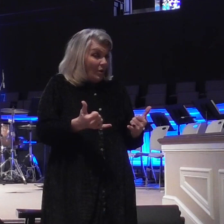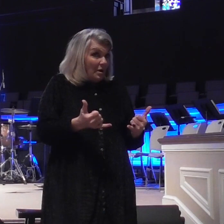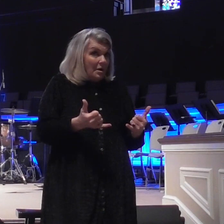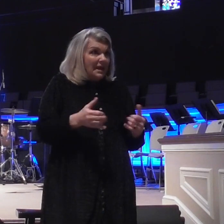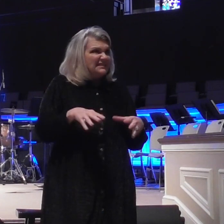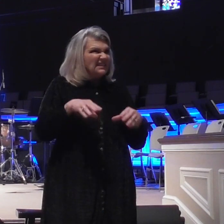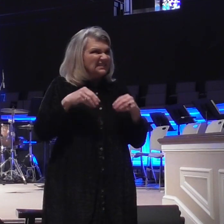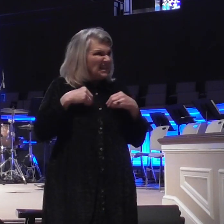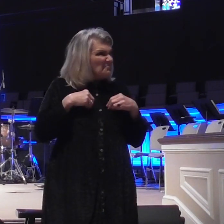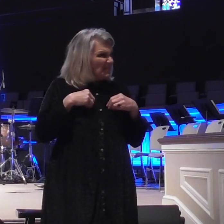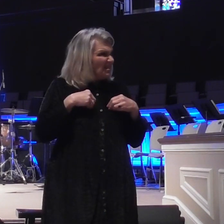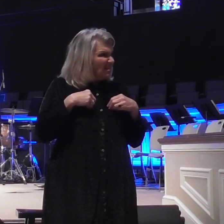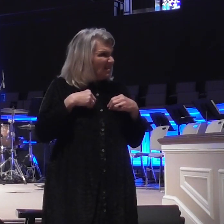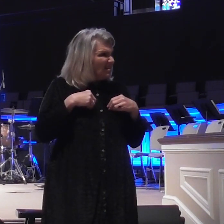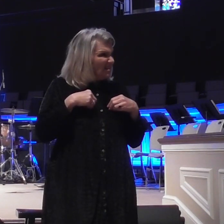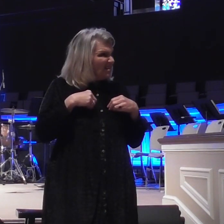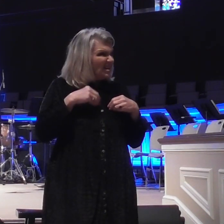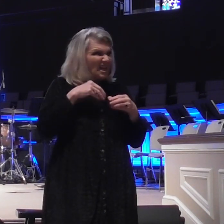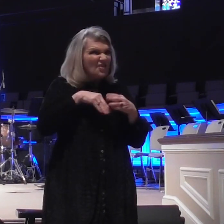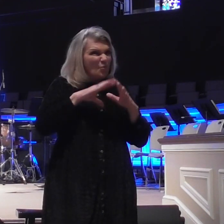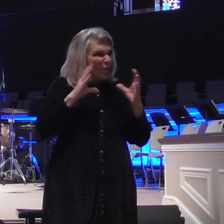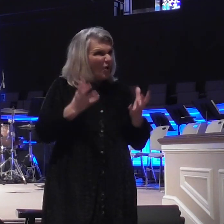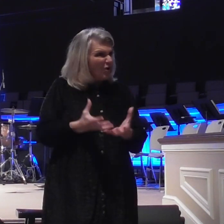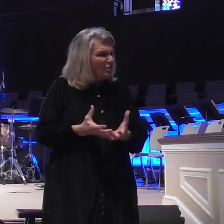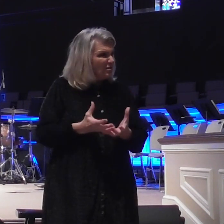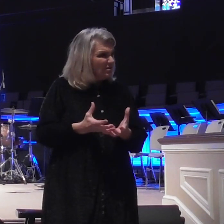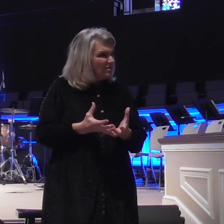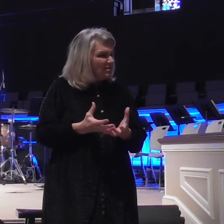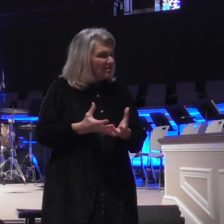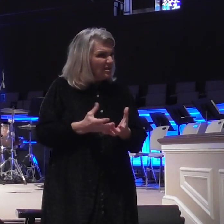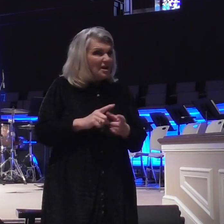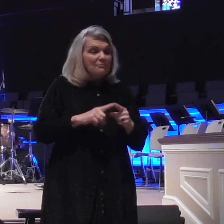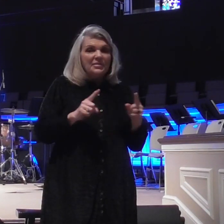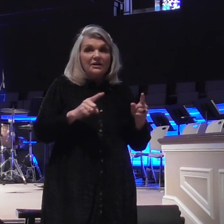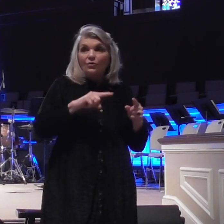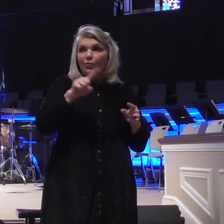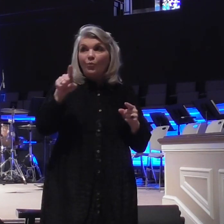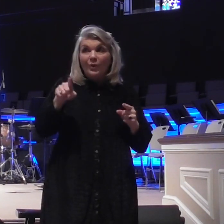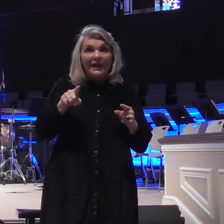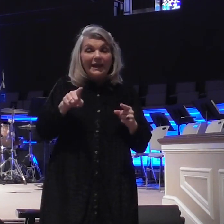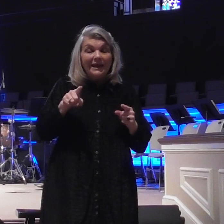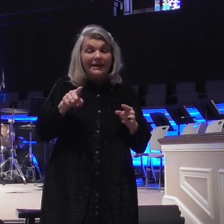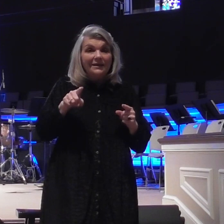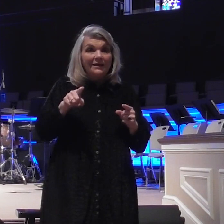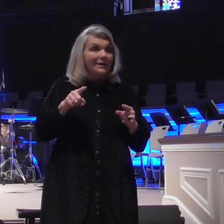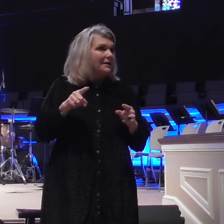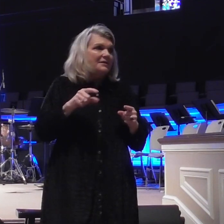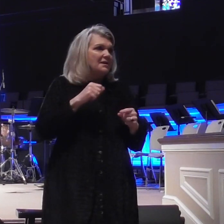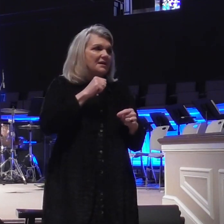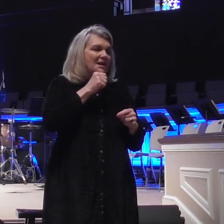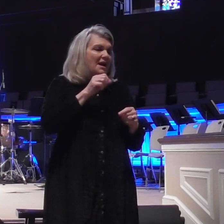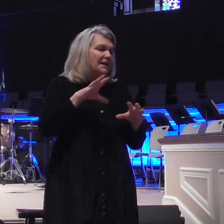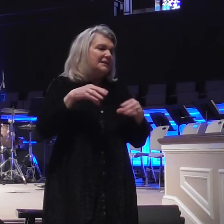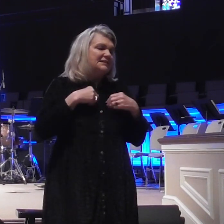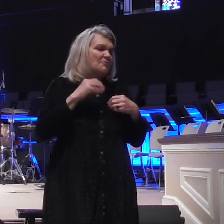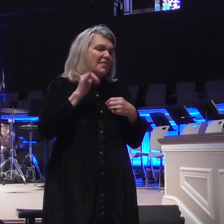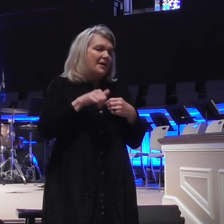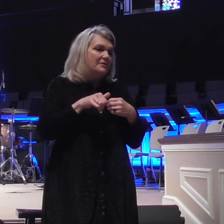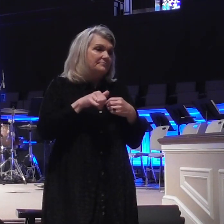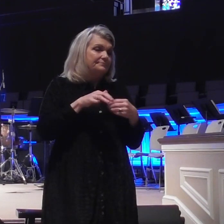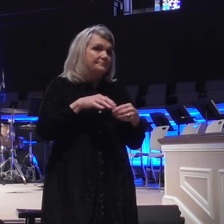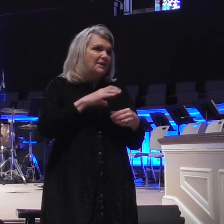us, even those of us who disagree with that, know what that means and feel obligated on some level